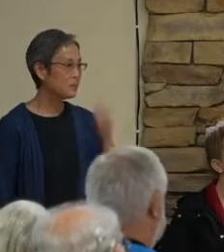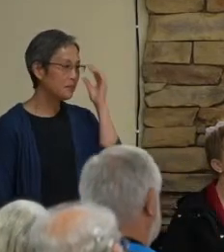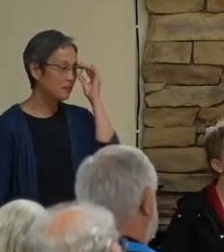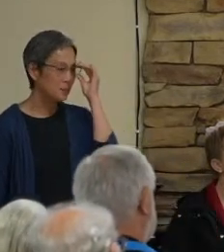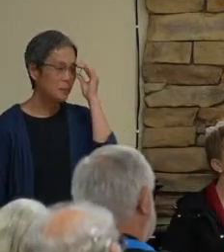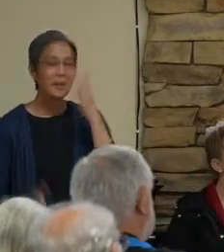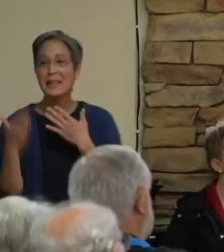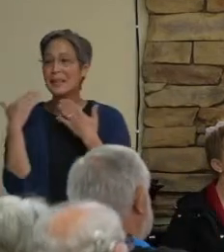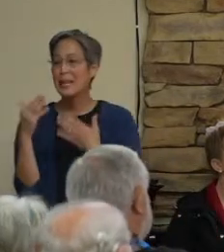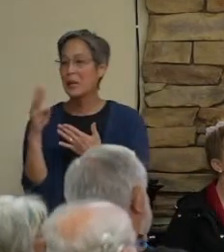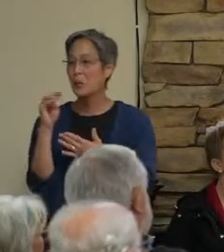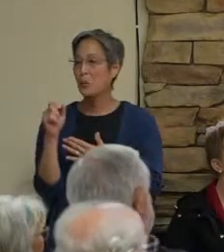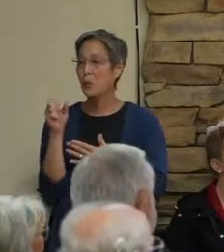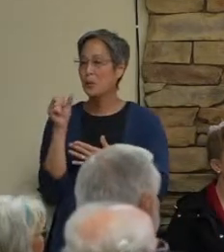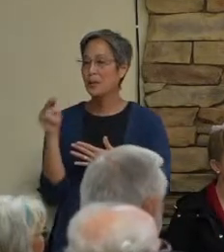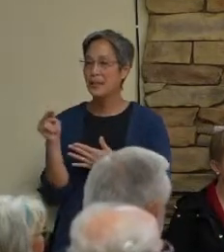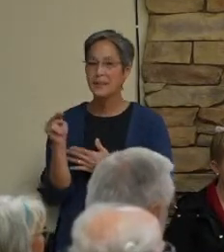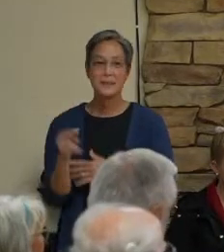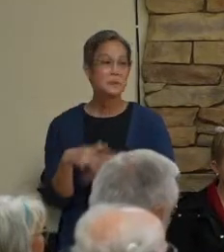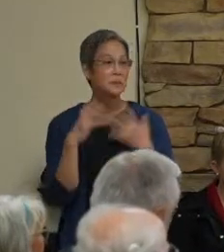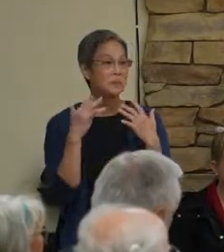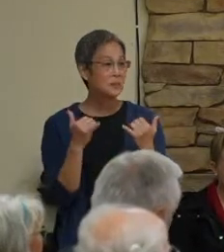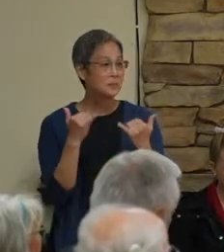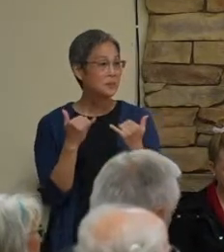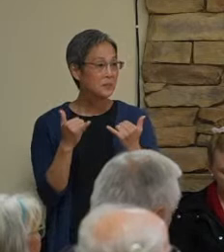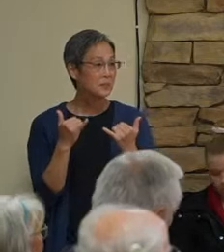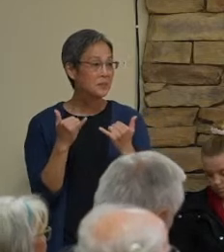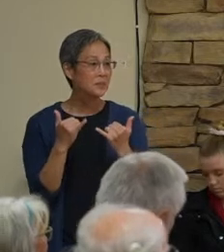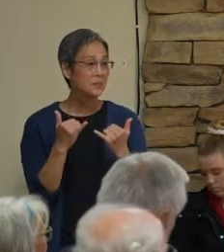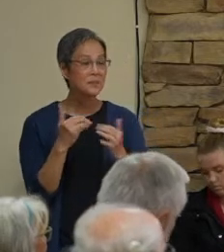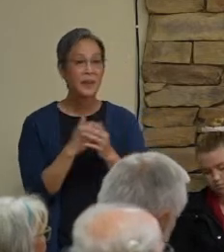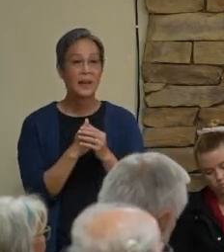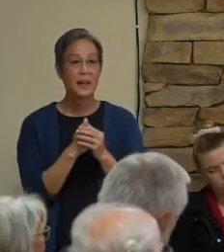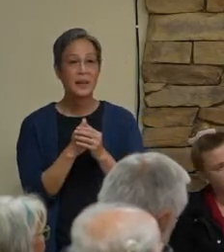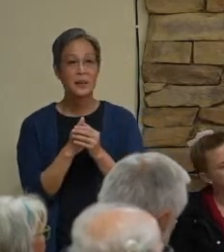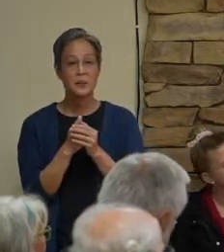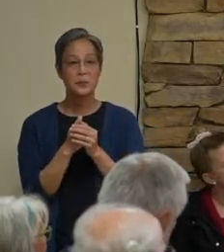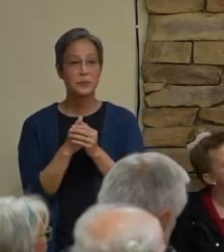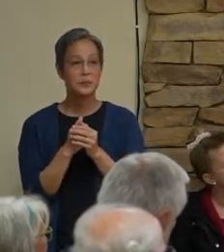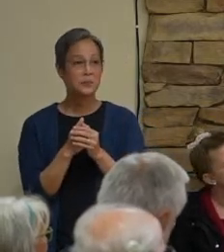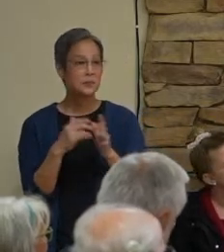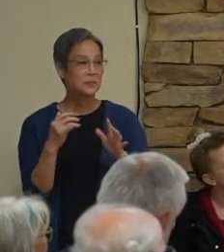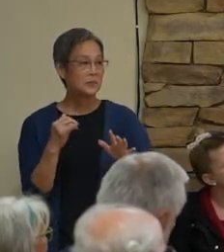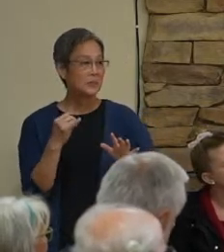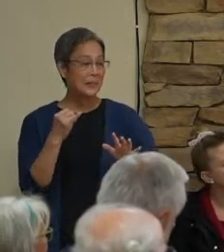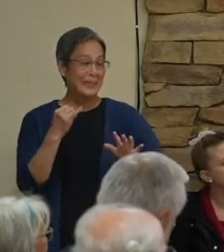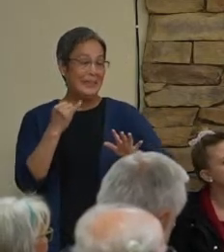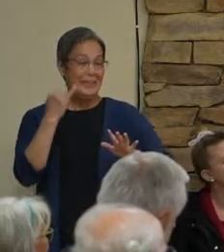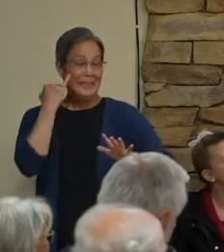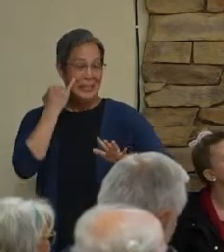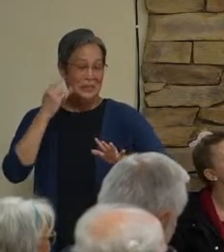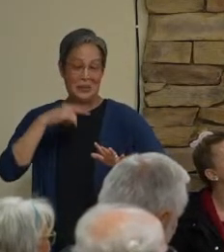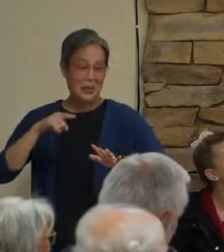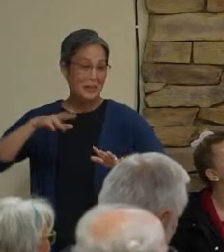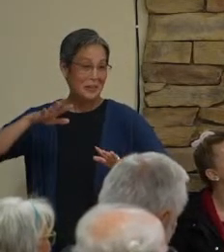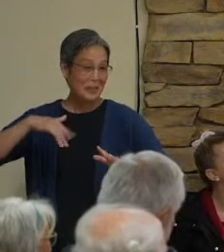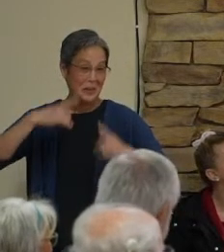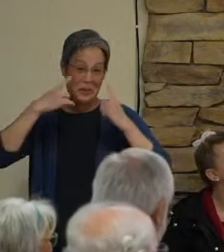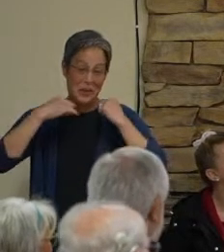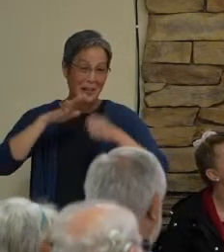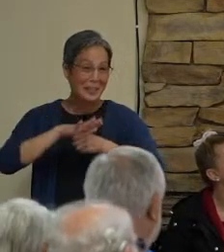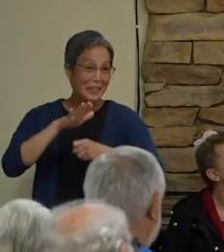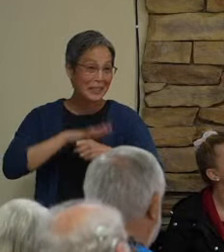Thank you, Maureen. Now we are going to turn our attention over, if there are not enough tears already,